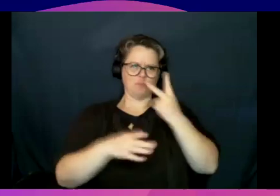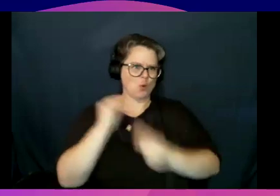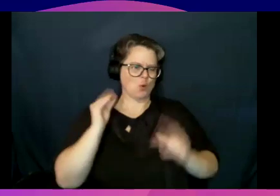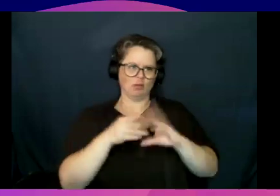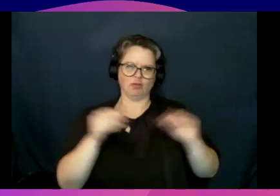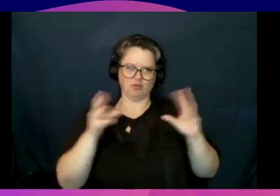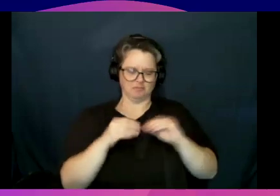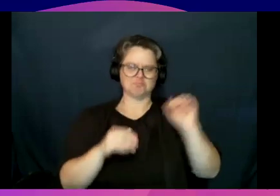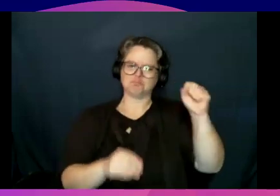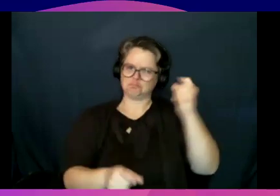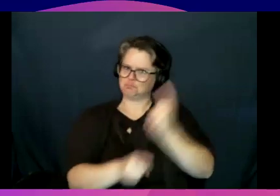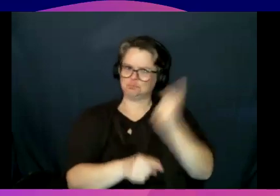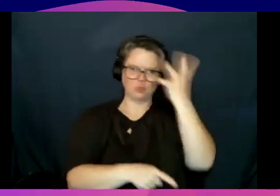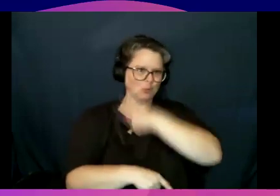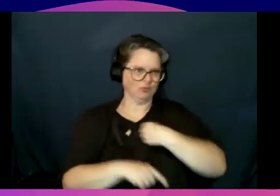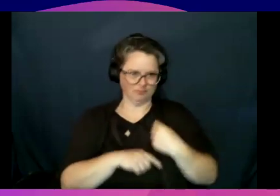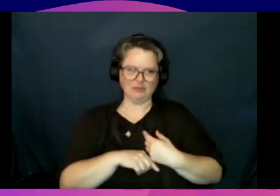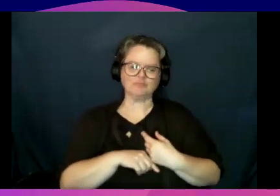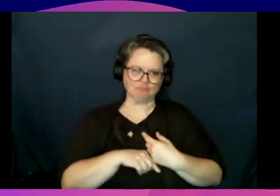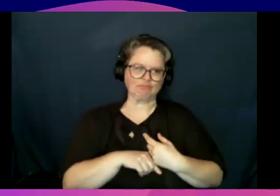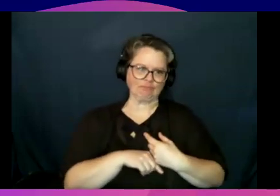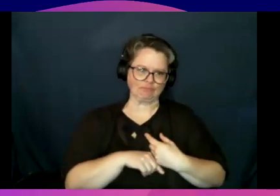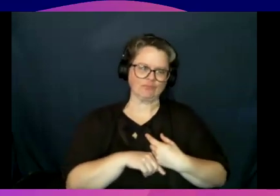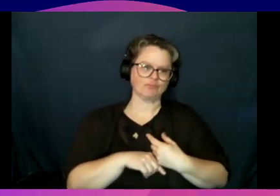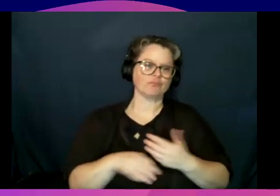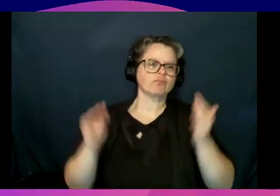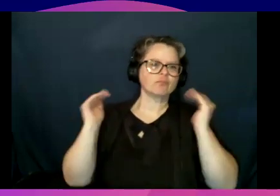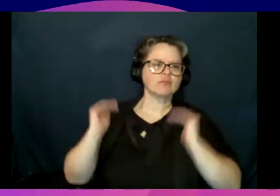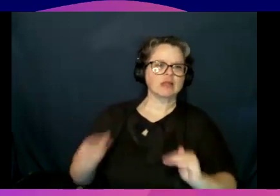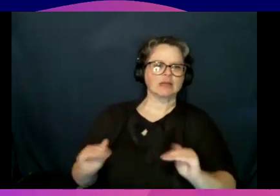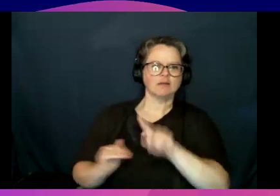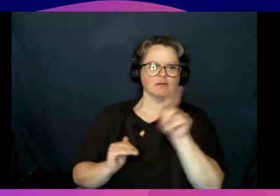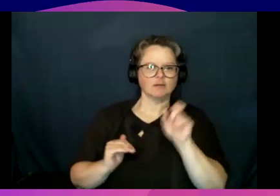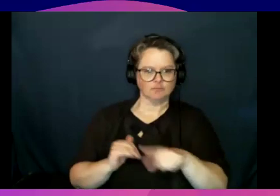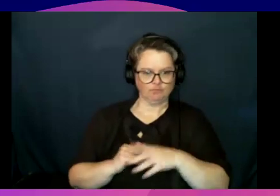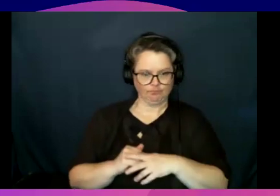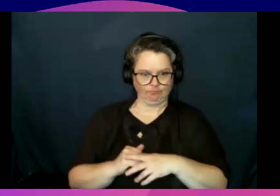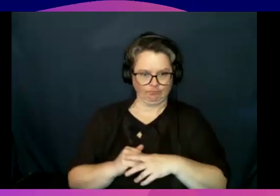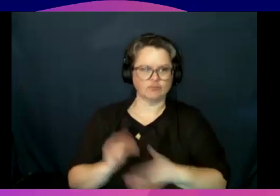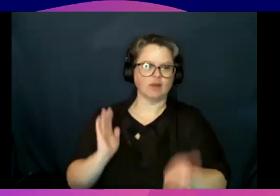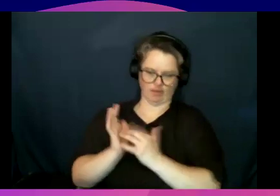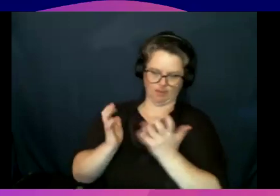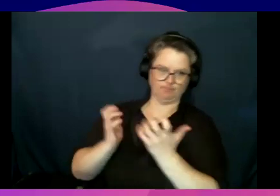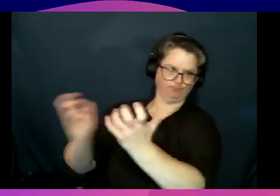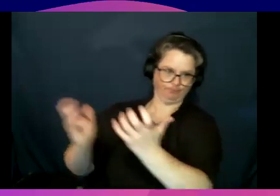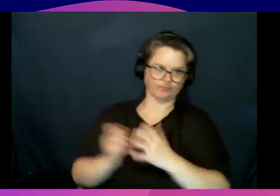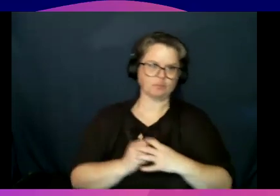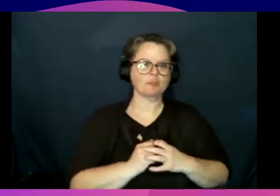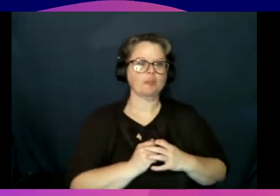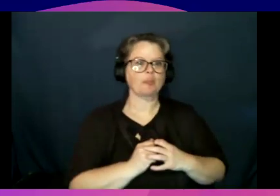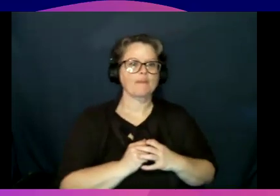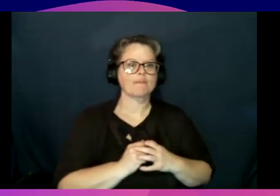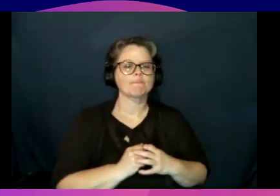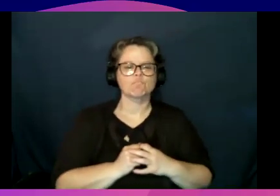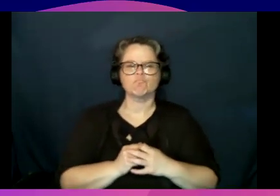you. Yeah. So there's a question here that from the audience saying that debriefing has been talked